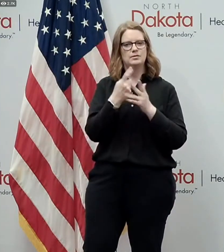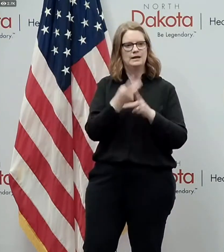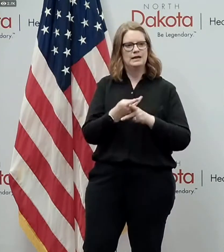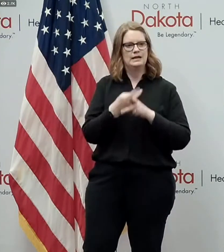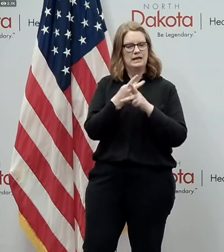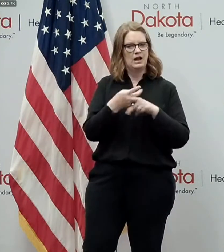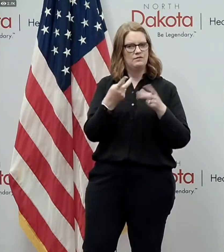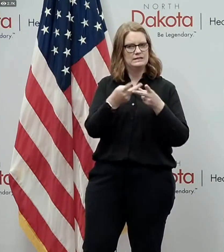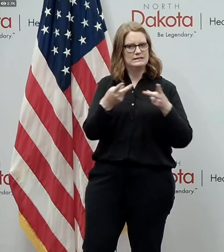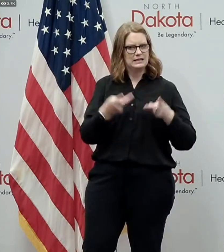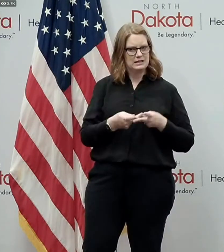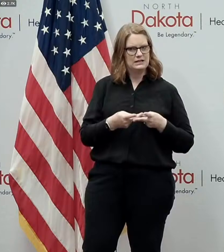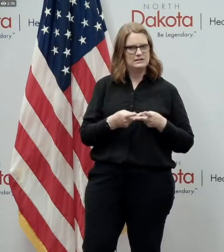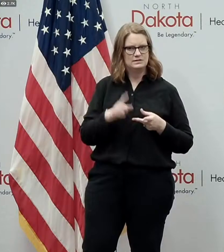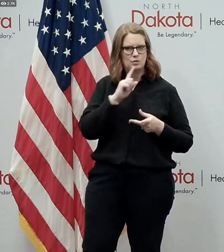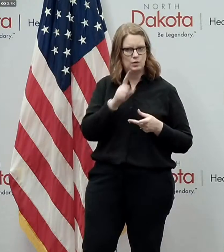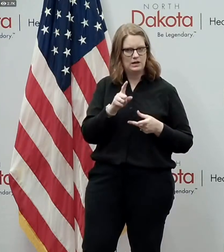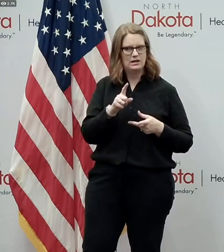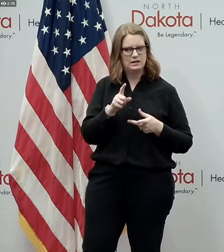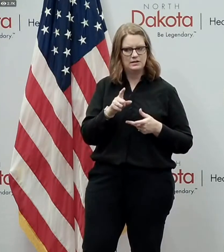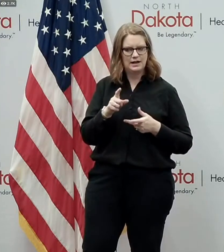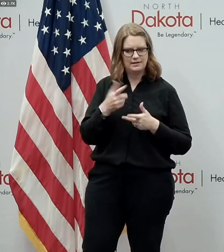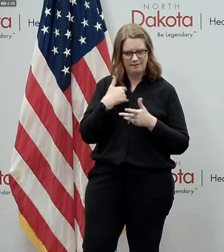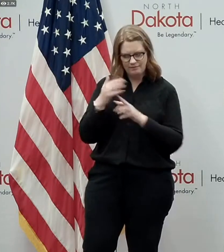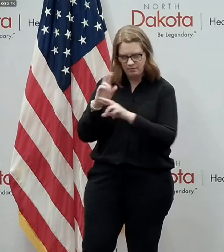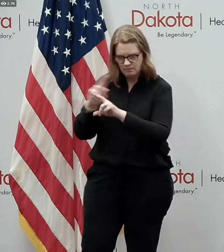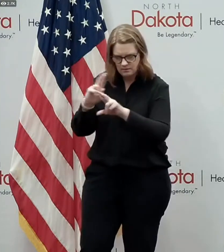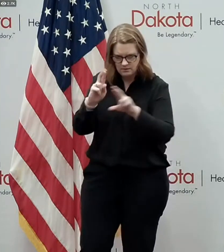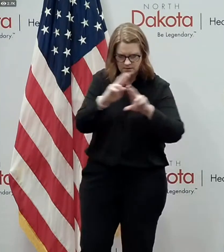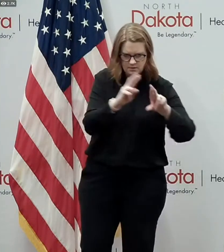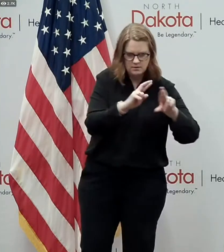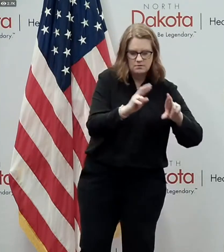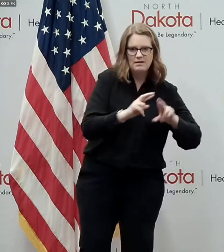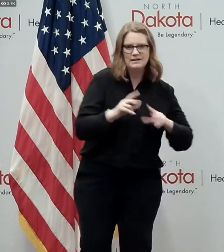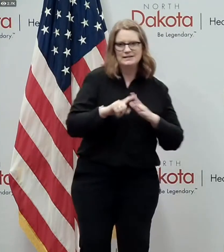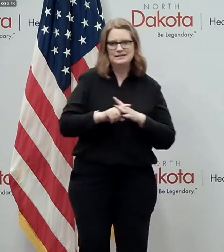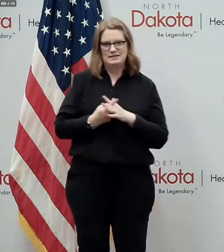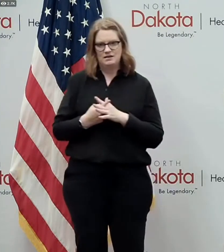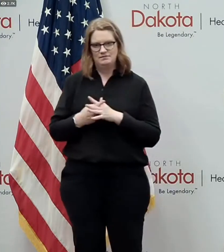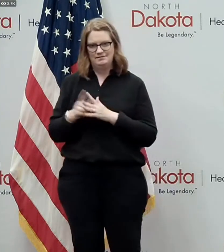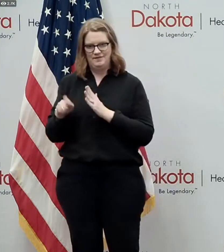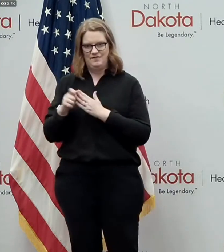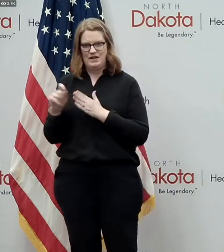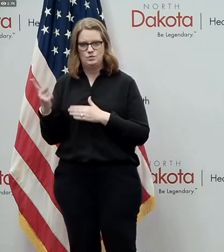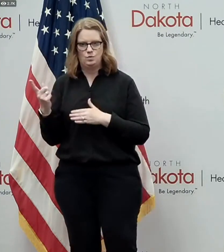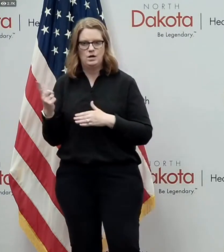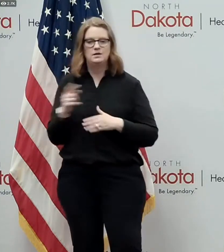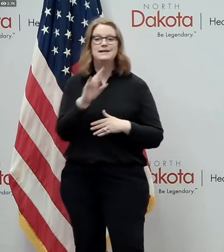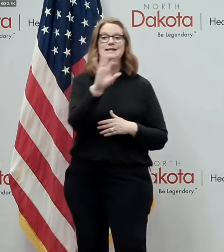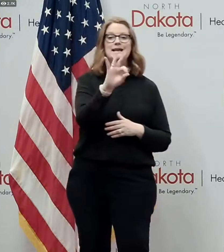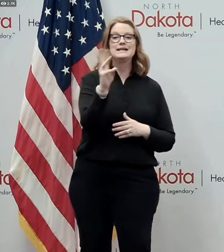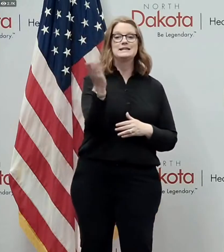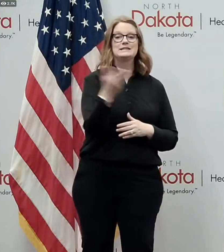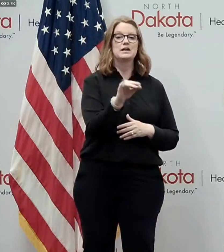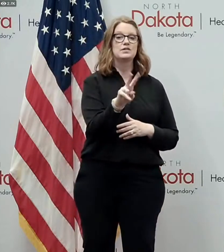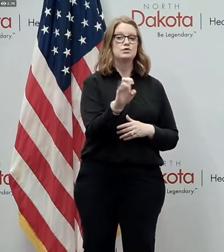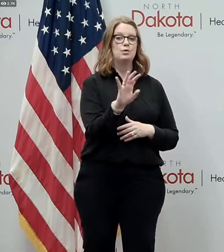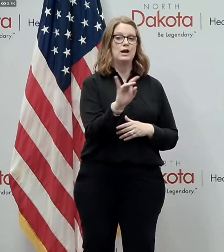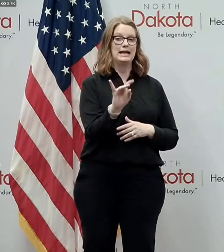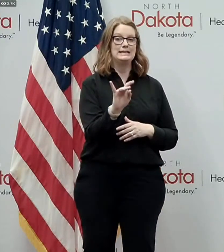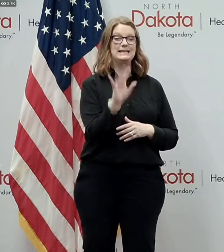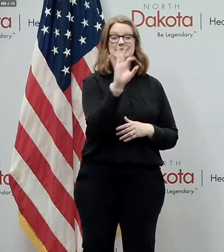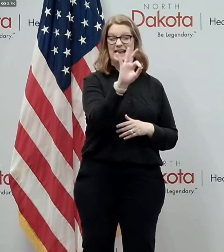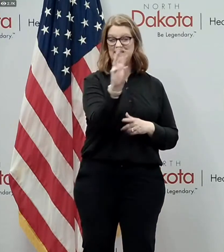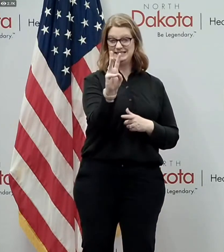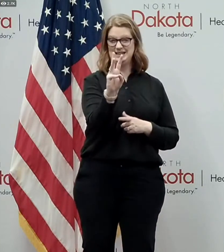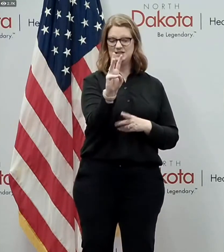Dakota to get people entering into phase 1, and happy to report that 96 of the 218 have